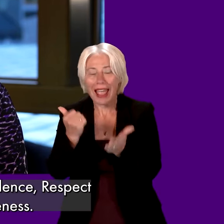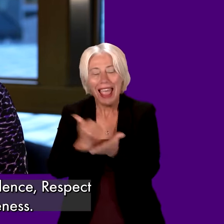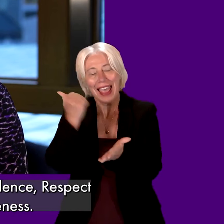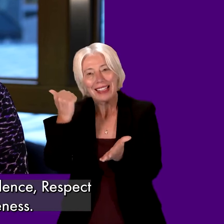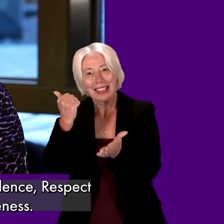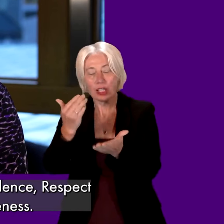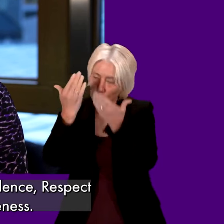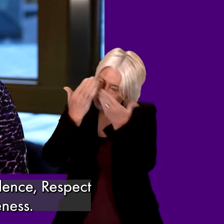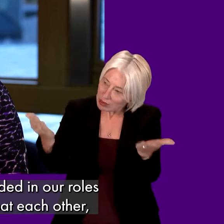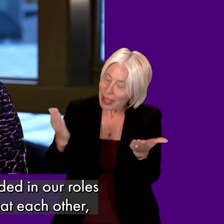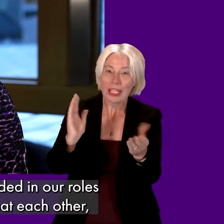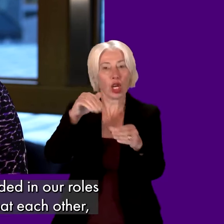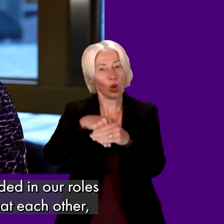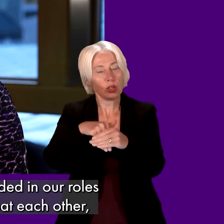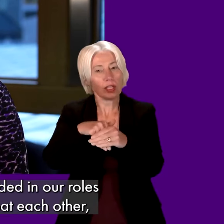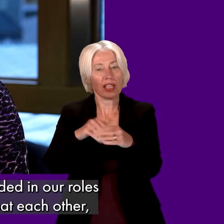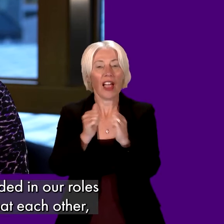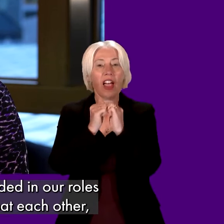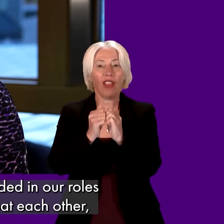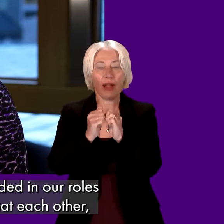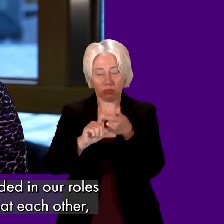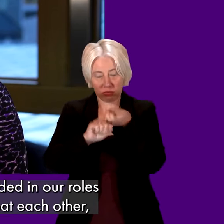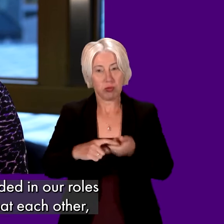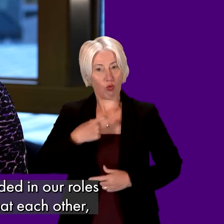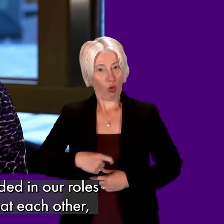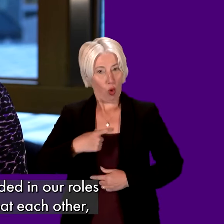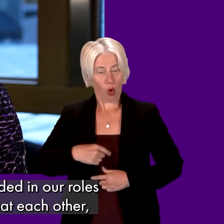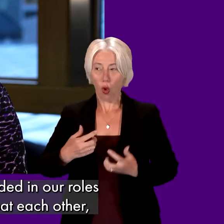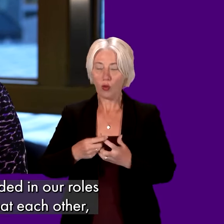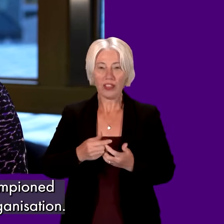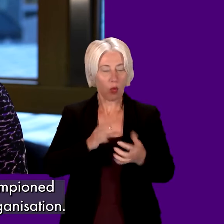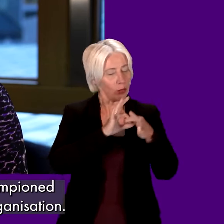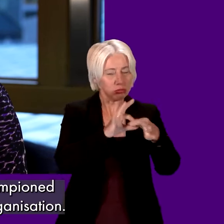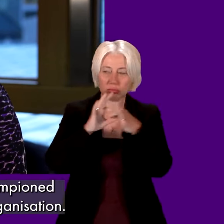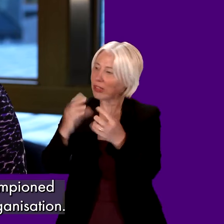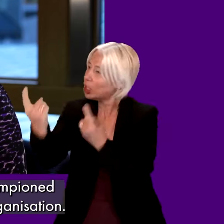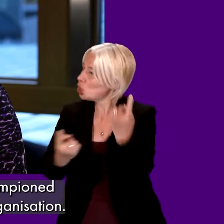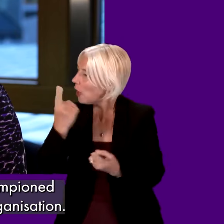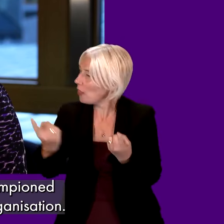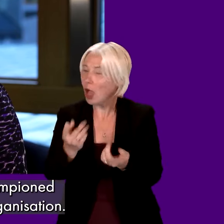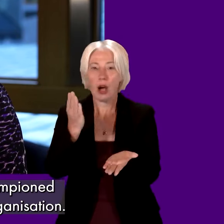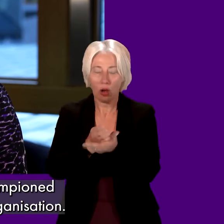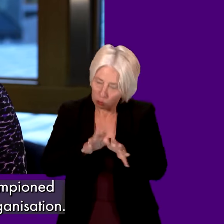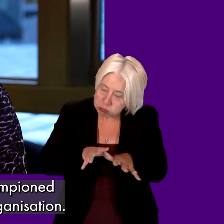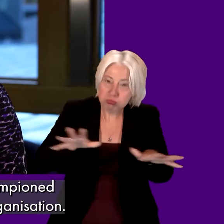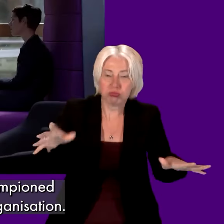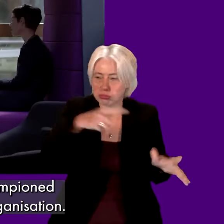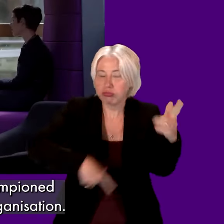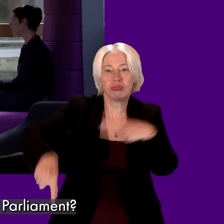respect and inclusiveness. Our values are embedded in our roles and in the way we treat each other, and they're championed throughout the